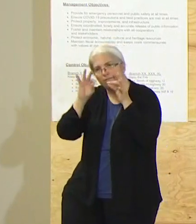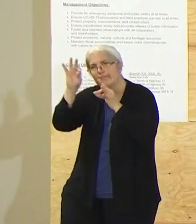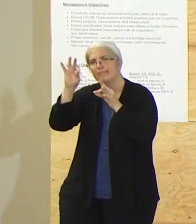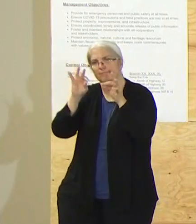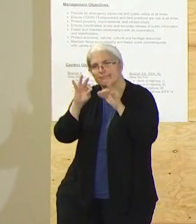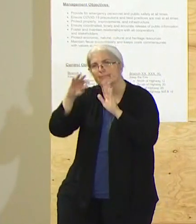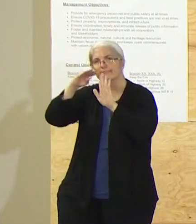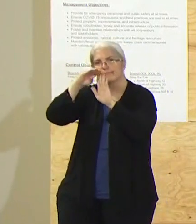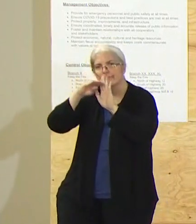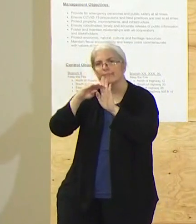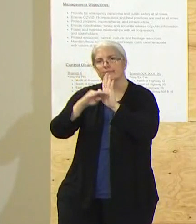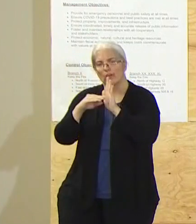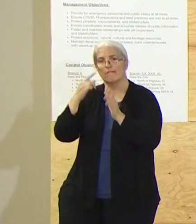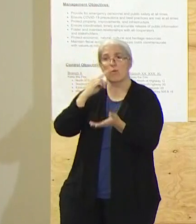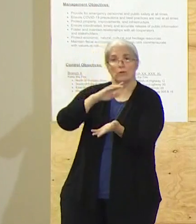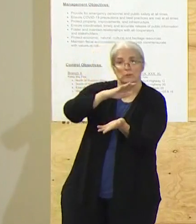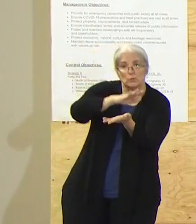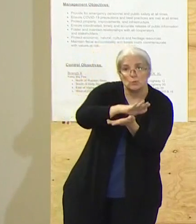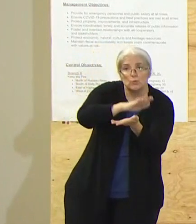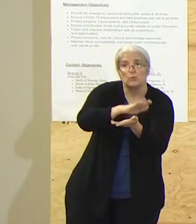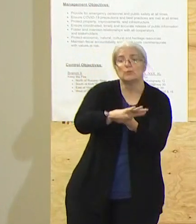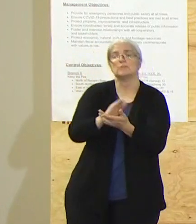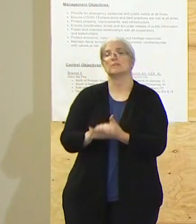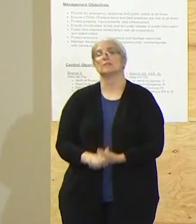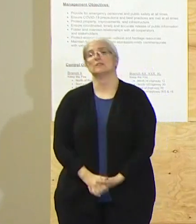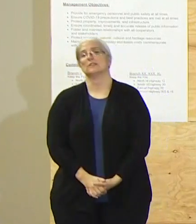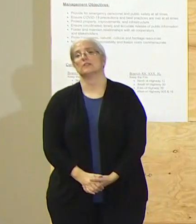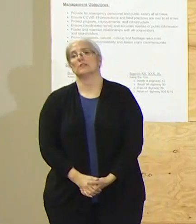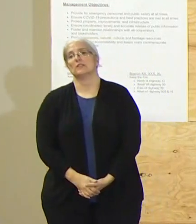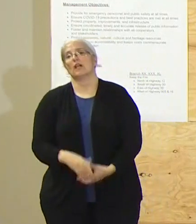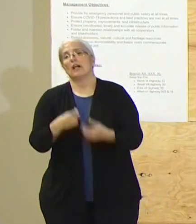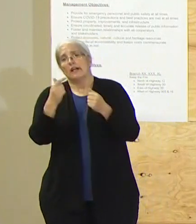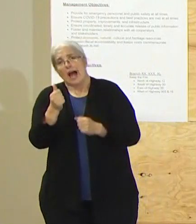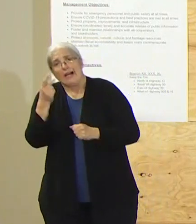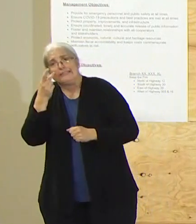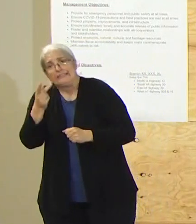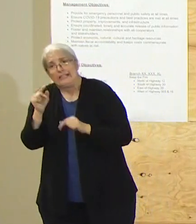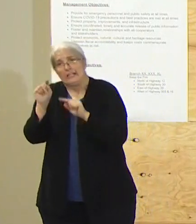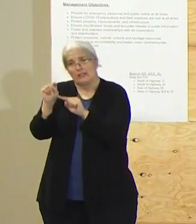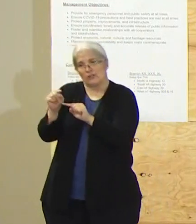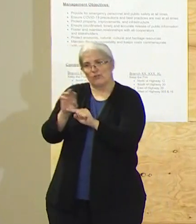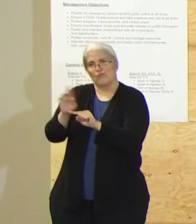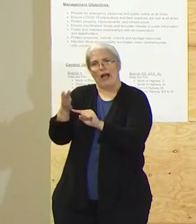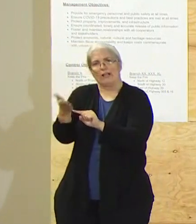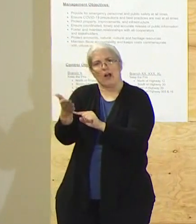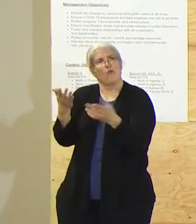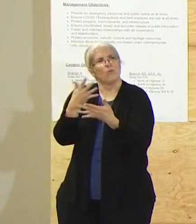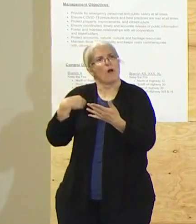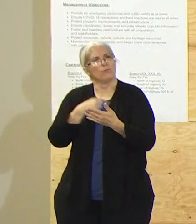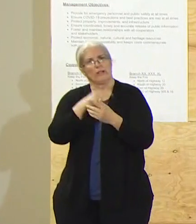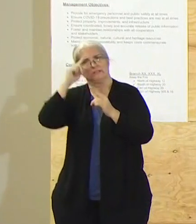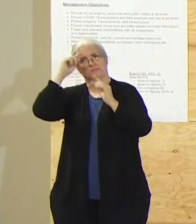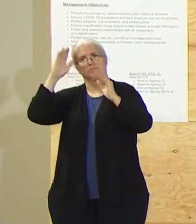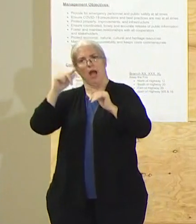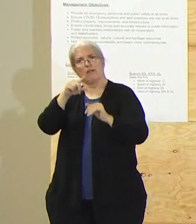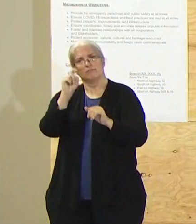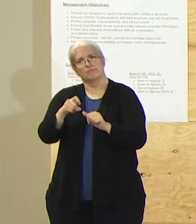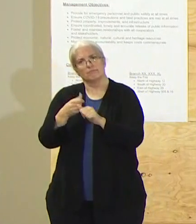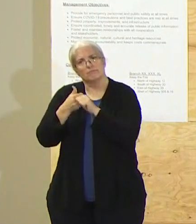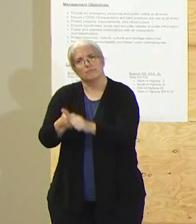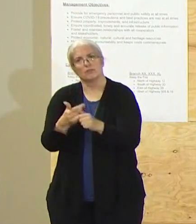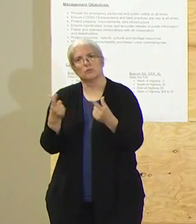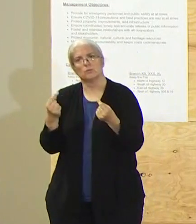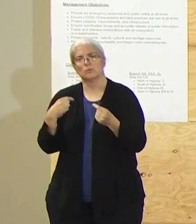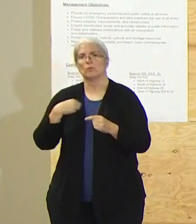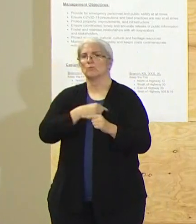that site. You'll look at the protocols, processes that we have put forth and expectations we've set forth for over 1,000 districts in this state